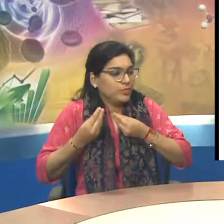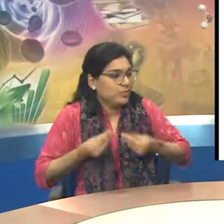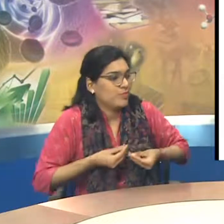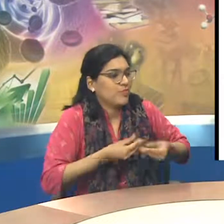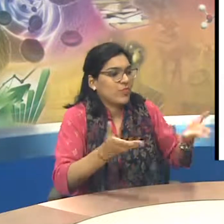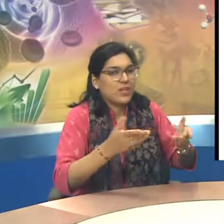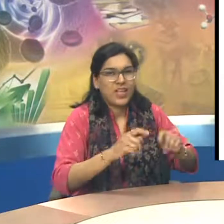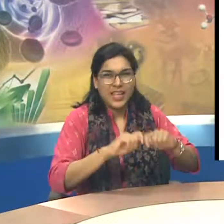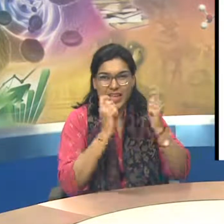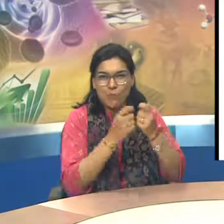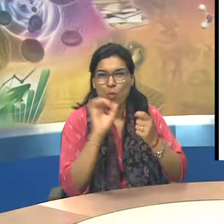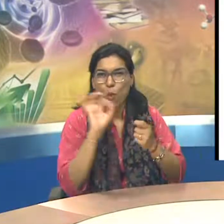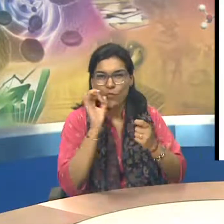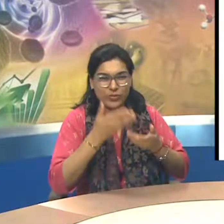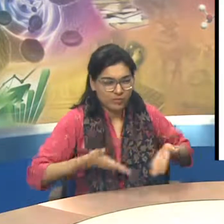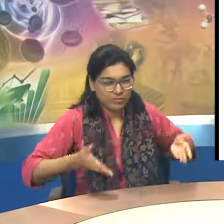of departments